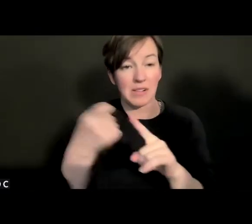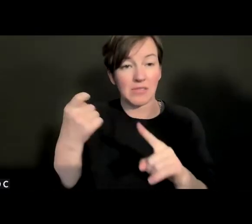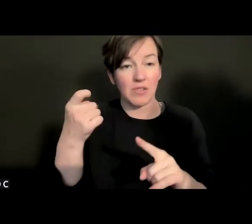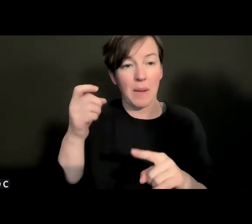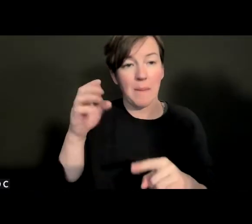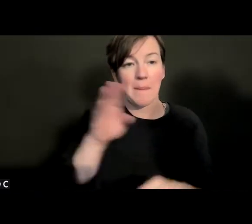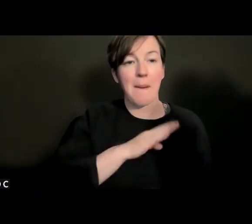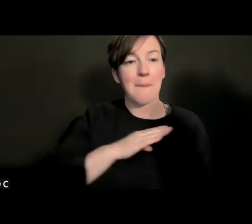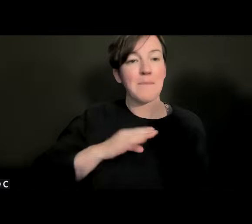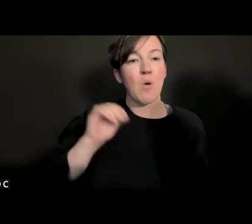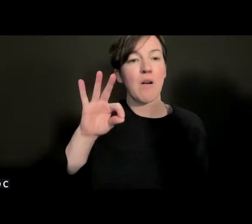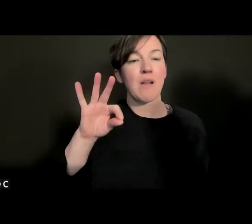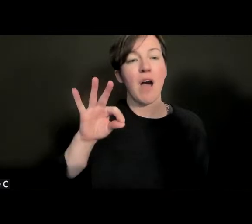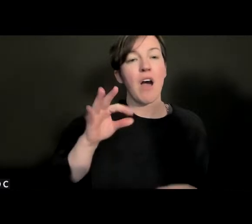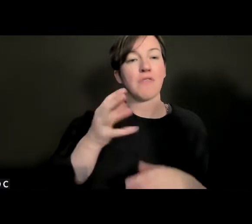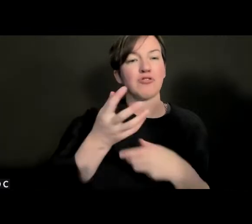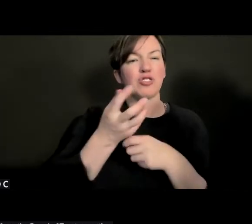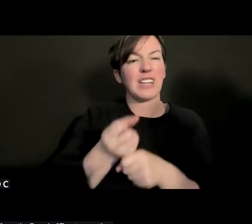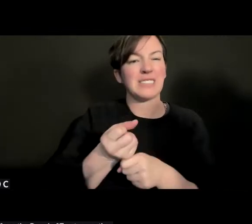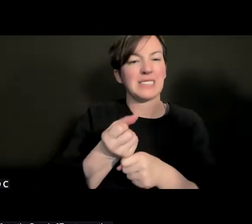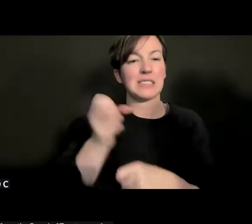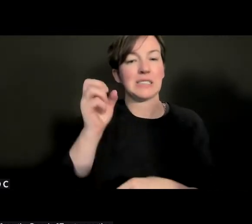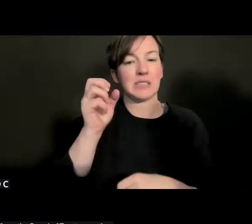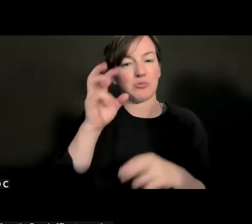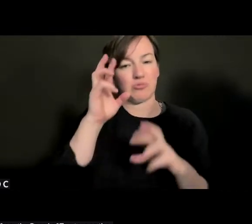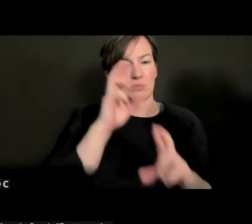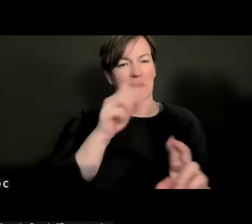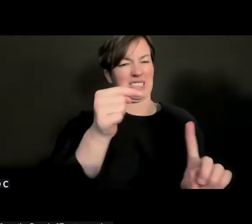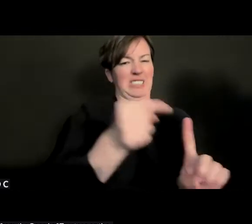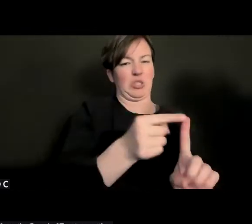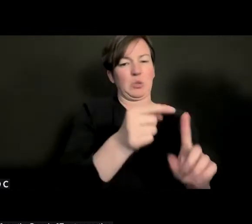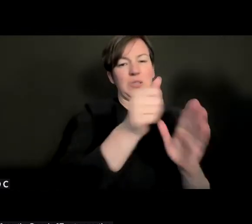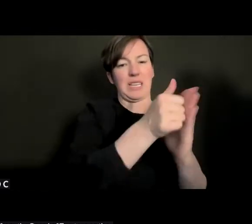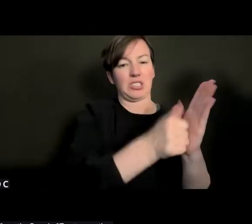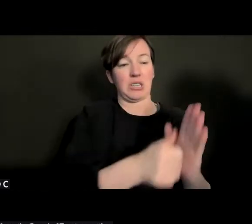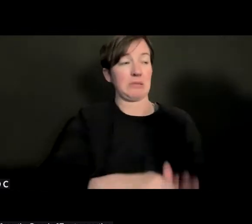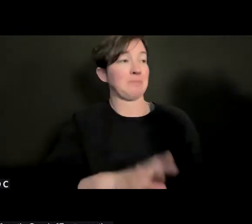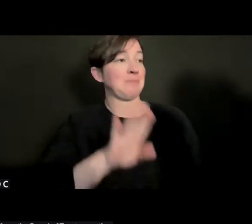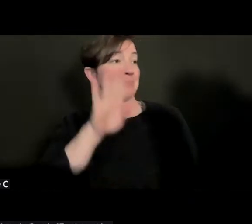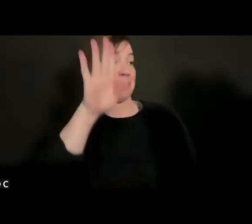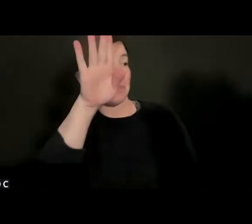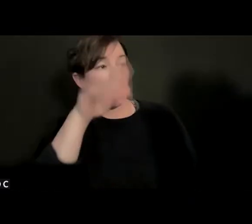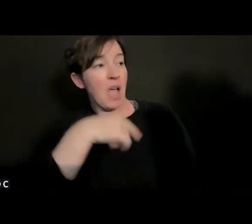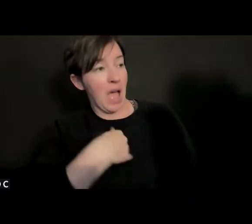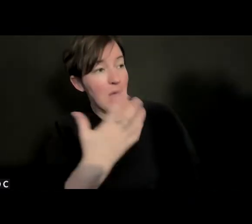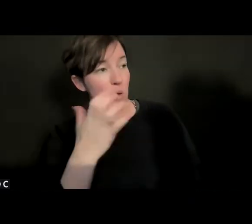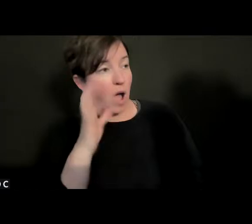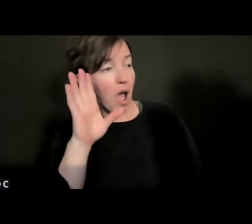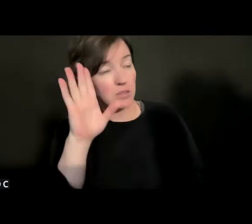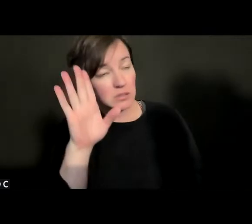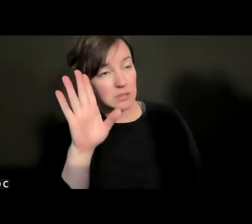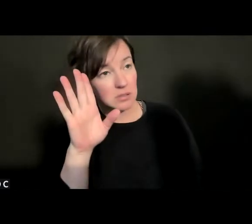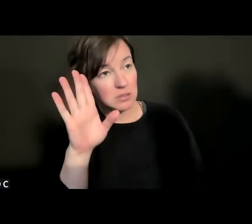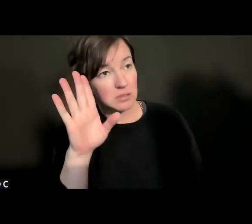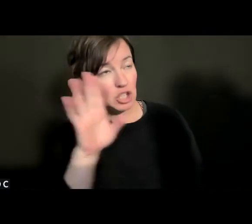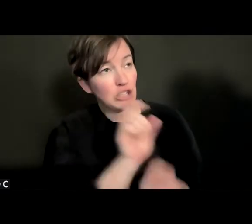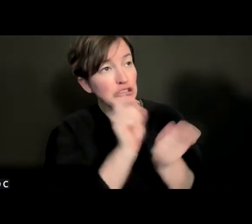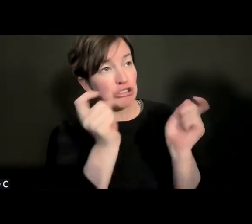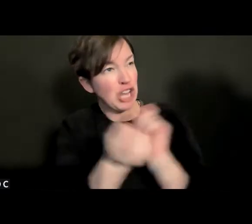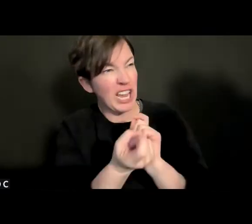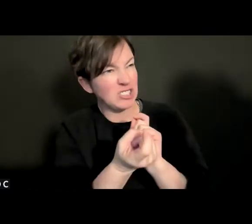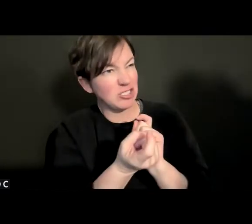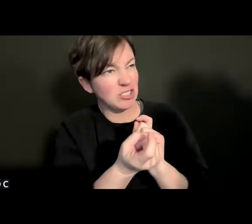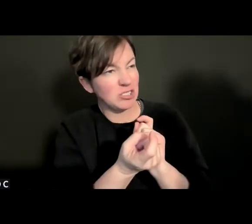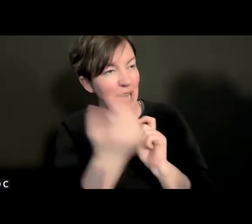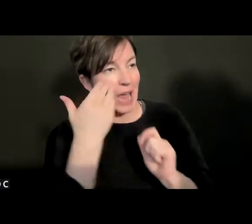the Superintendent with respect to the agenda? I actually wanted to change it around. I don't know